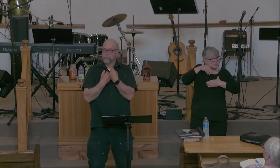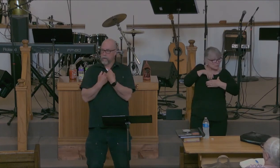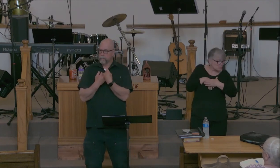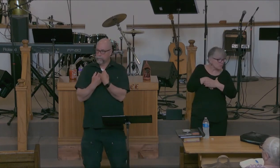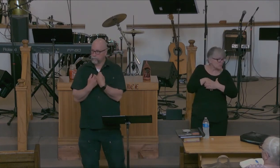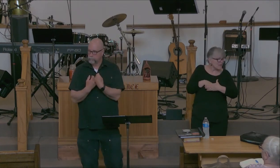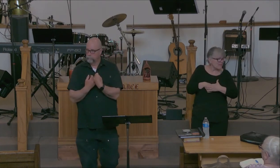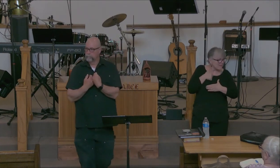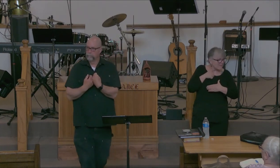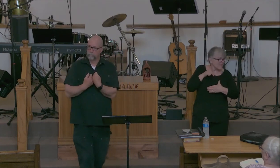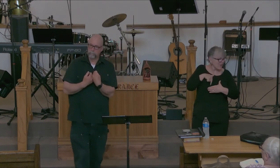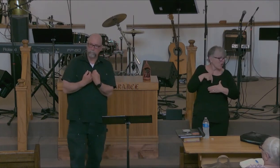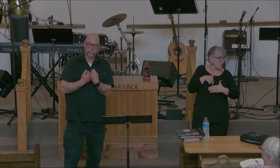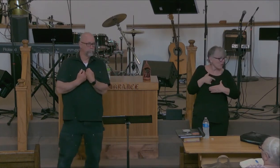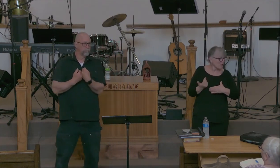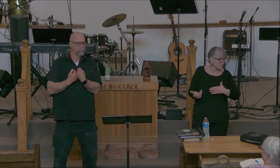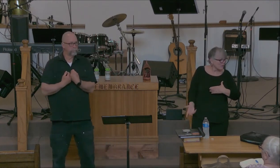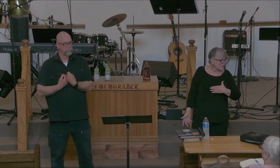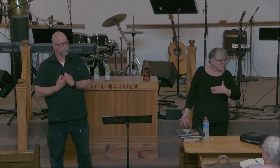inside of you?